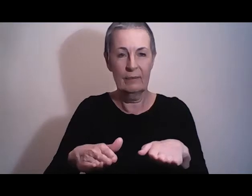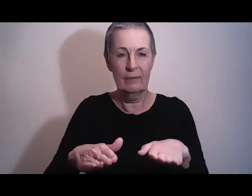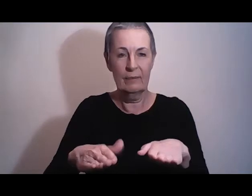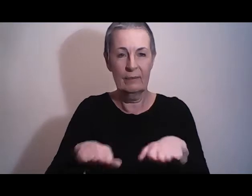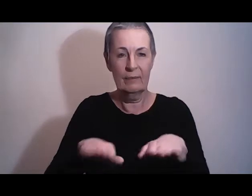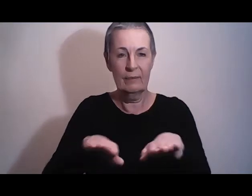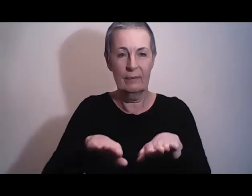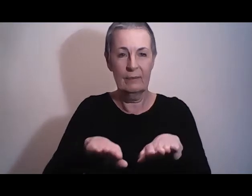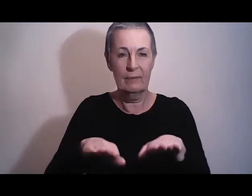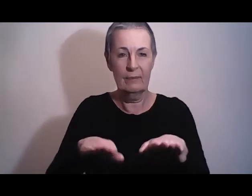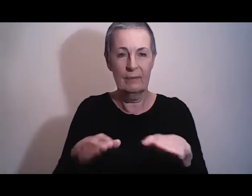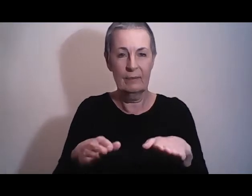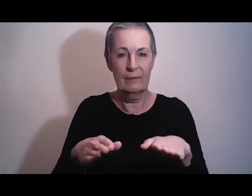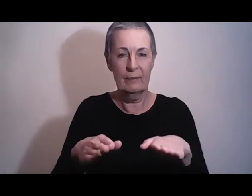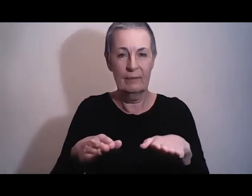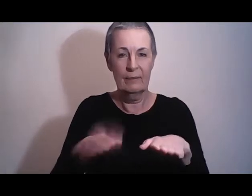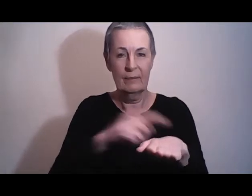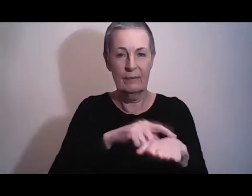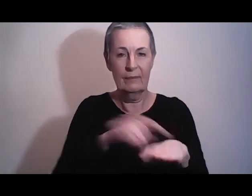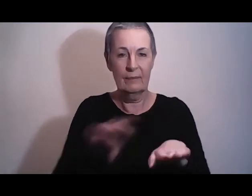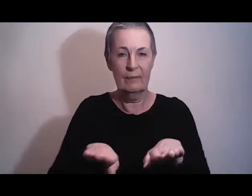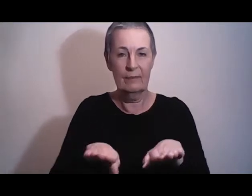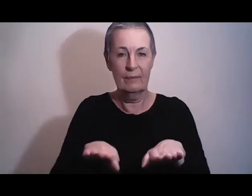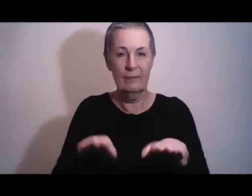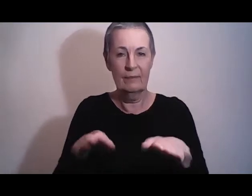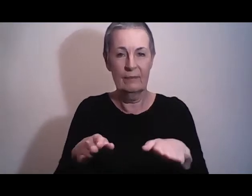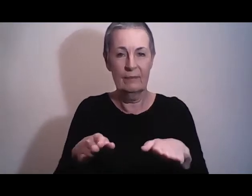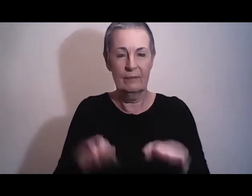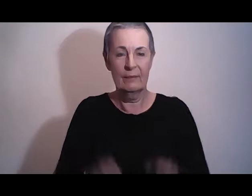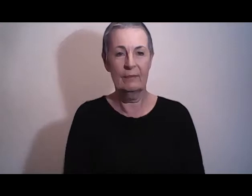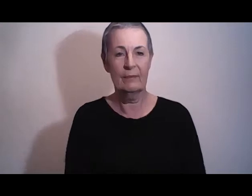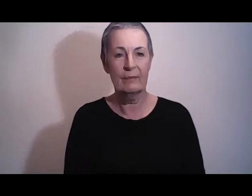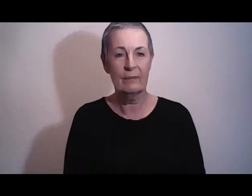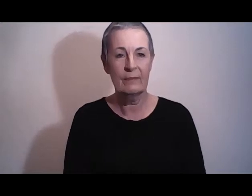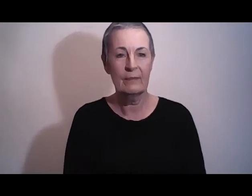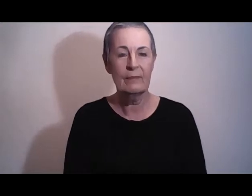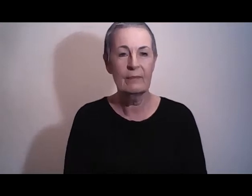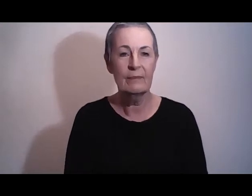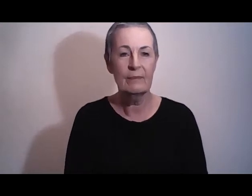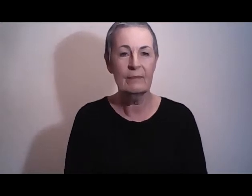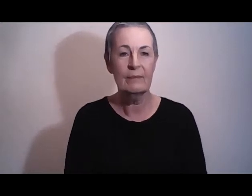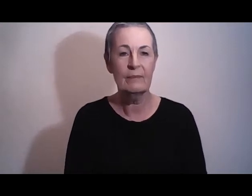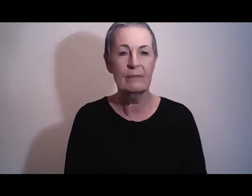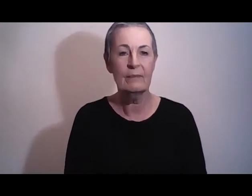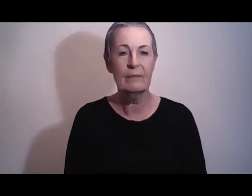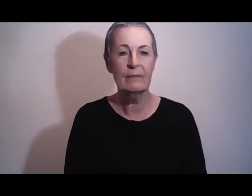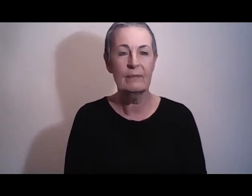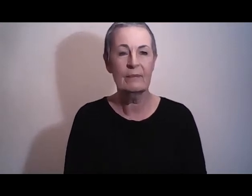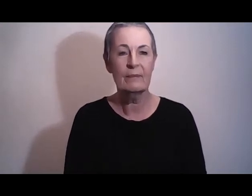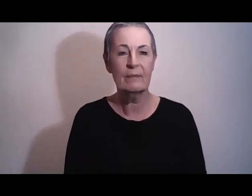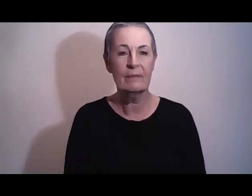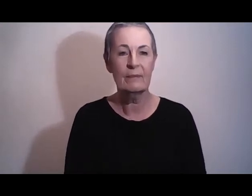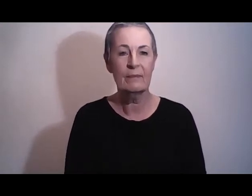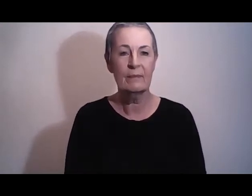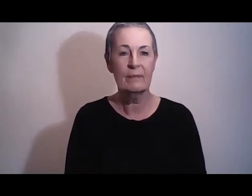this. Okay? So I'm demonstrating it quite clearly, I hope. And now you're just going to bring